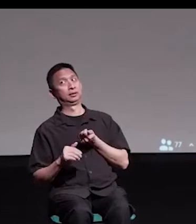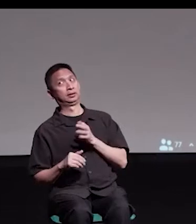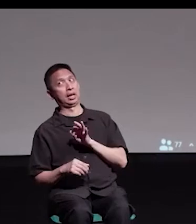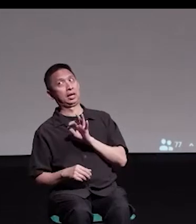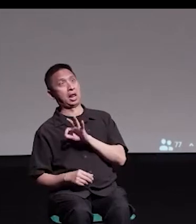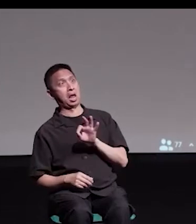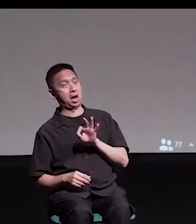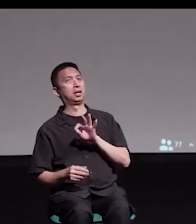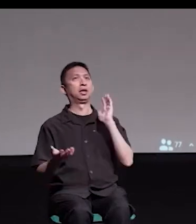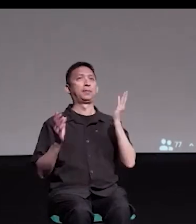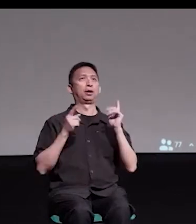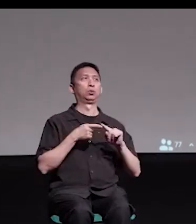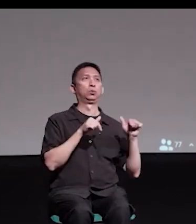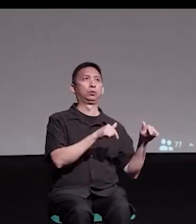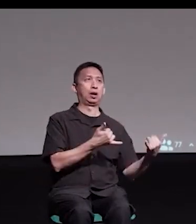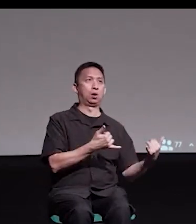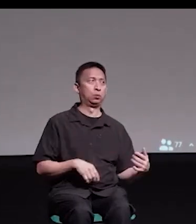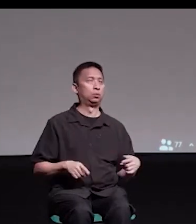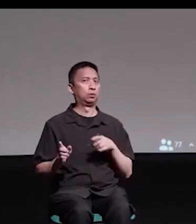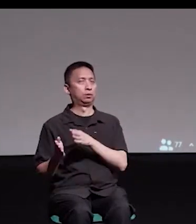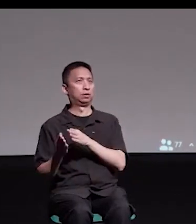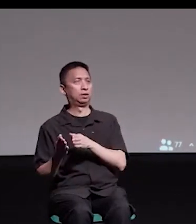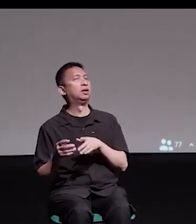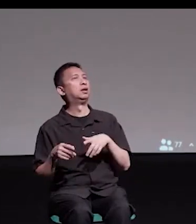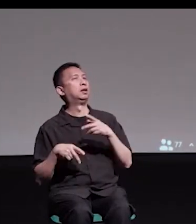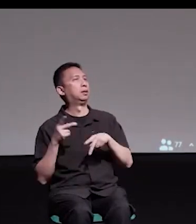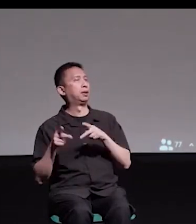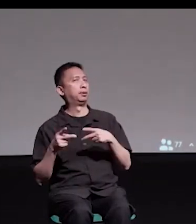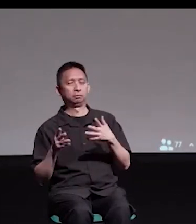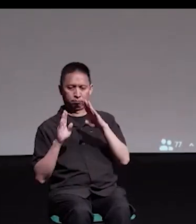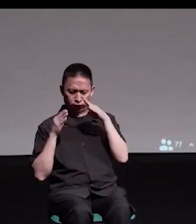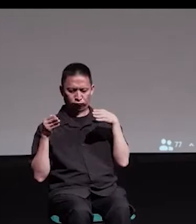1999 in the demand, the appetite for documentaries.